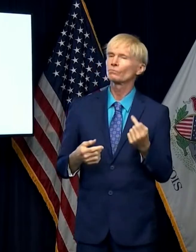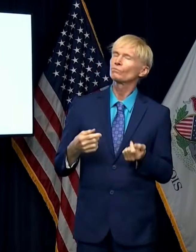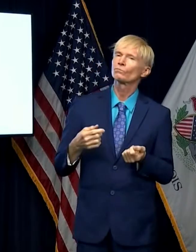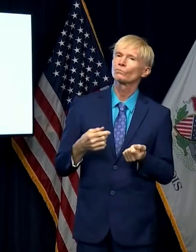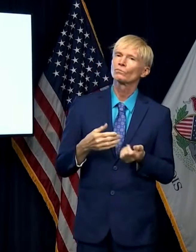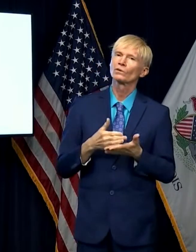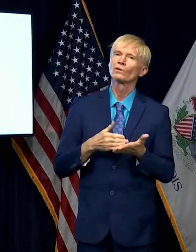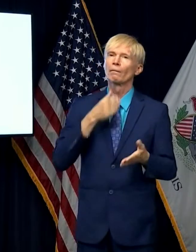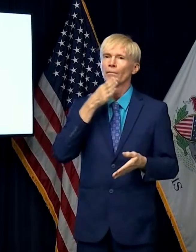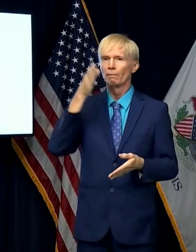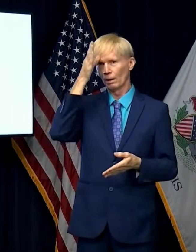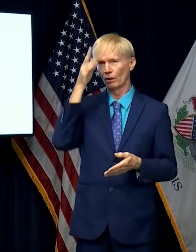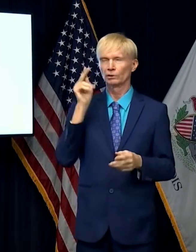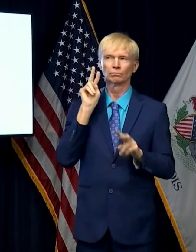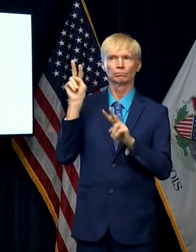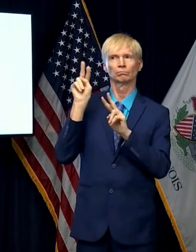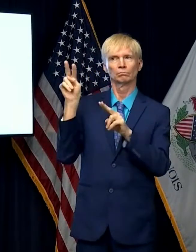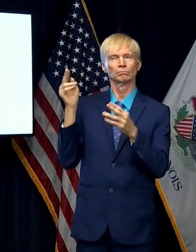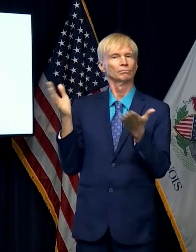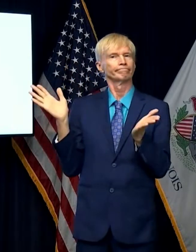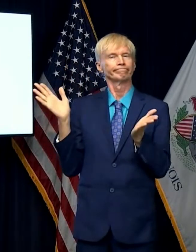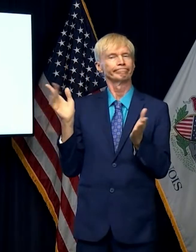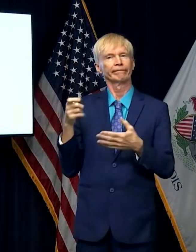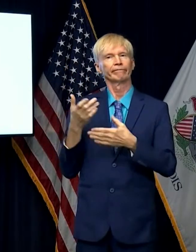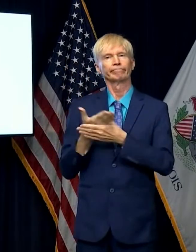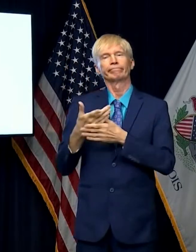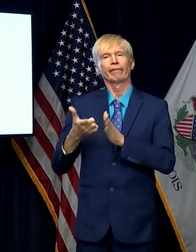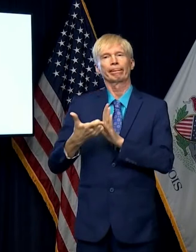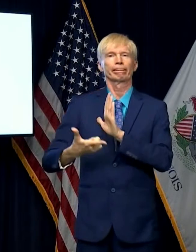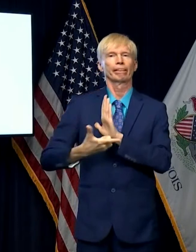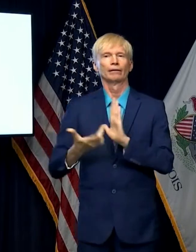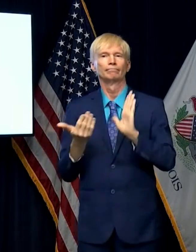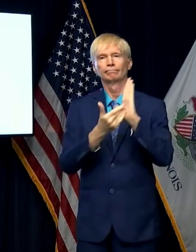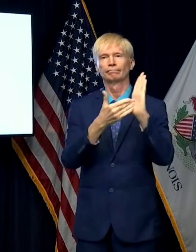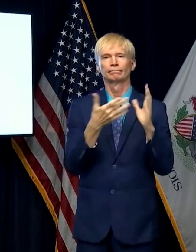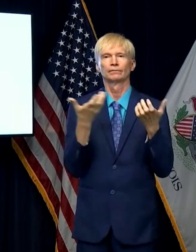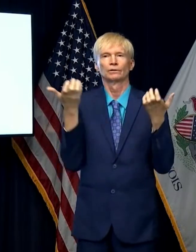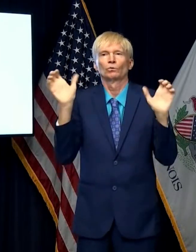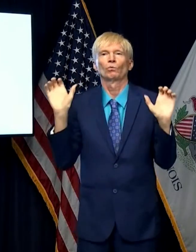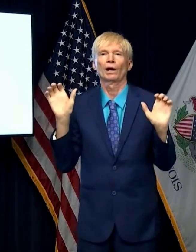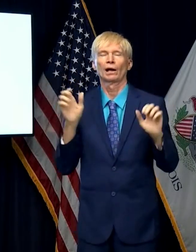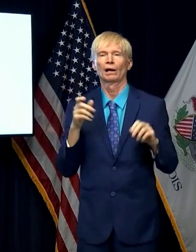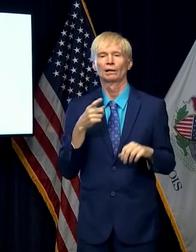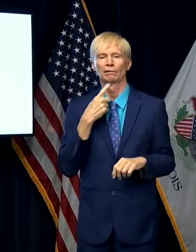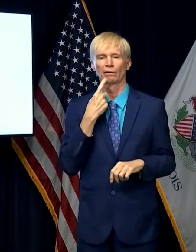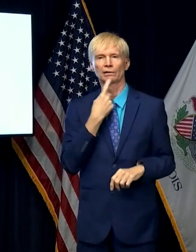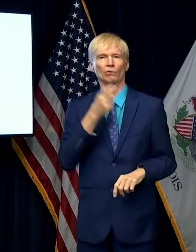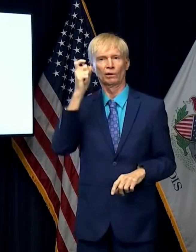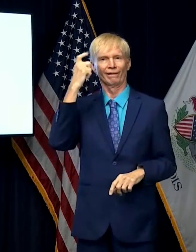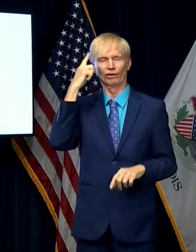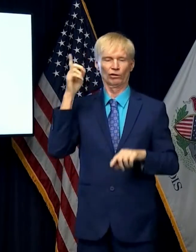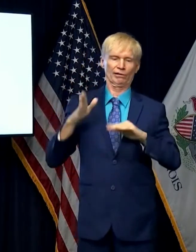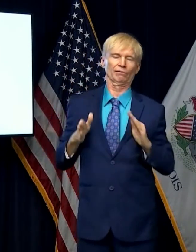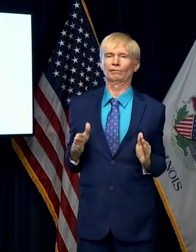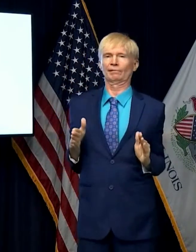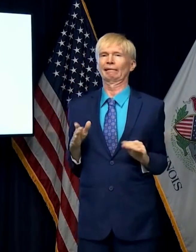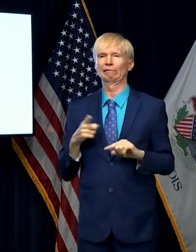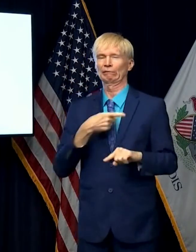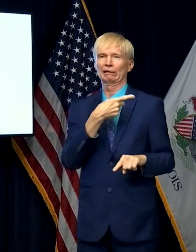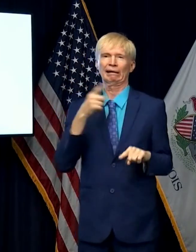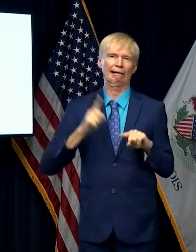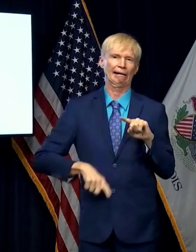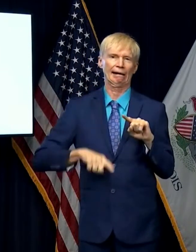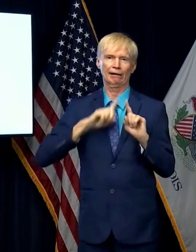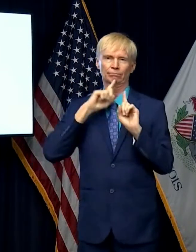some parents may be looking at potentially filing lawsuits, saying that you don't have the legal authority to make a mandate in schools